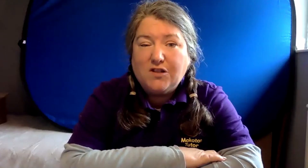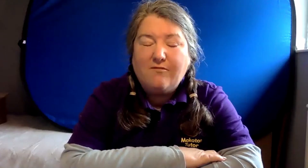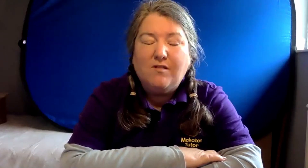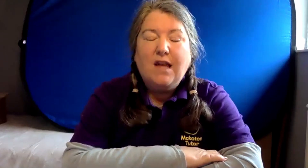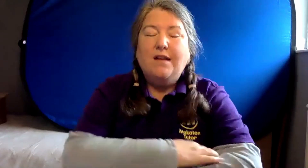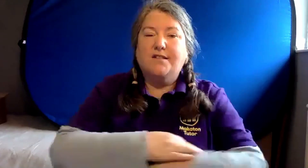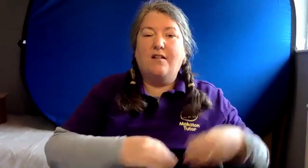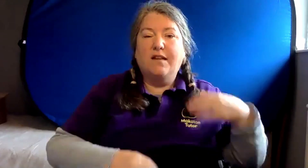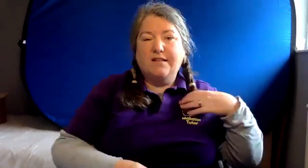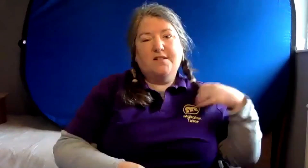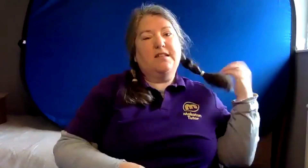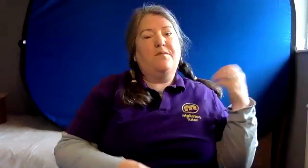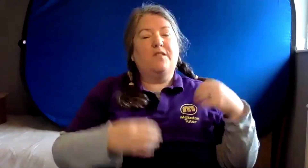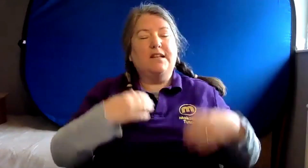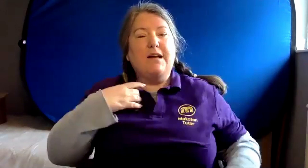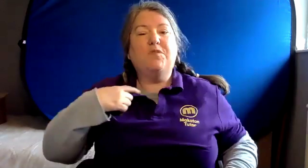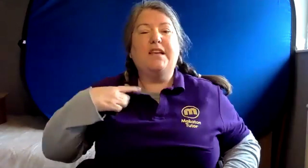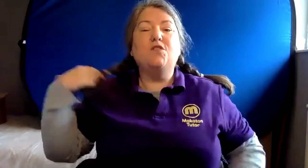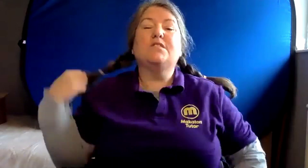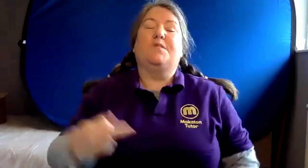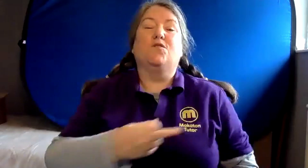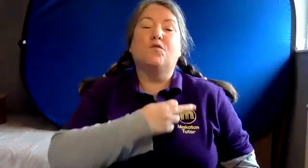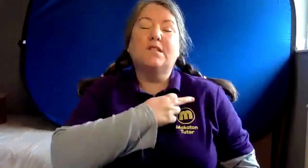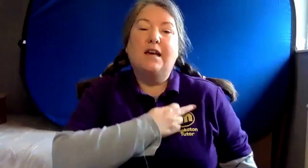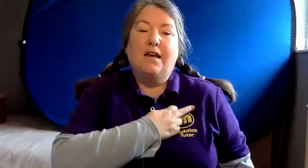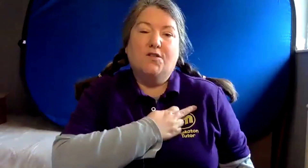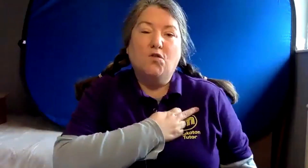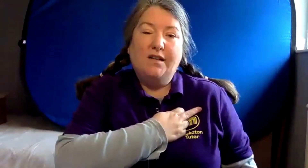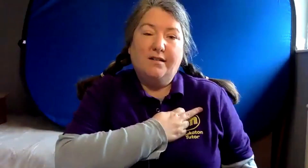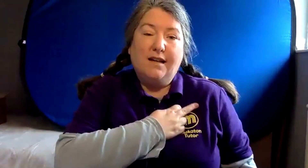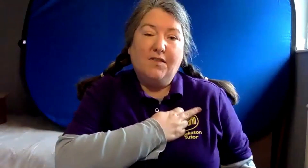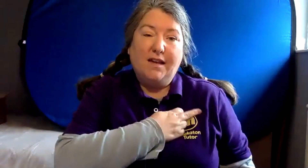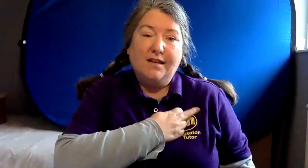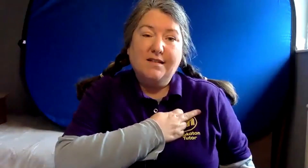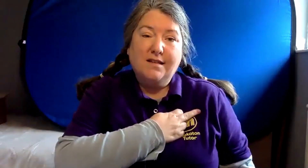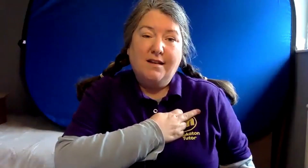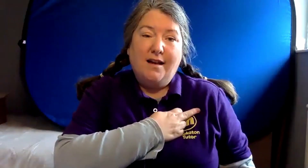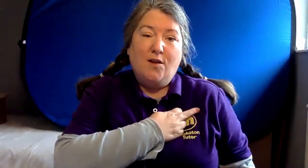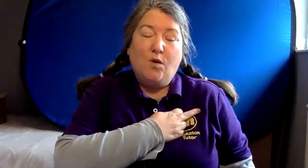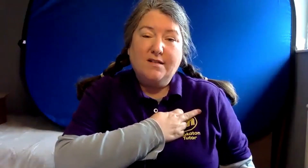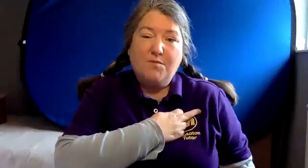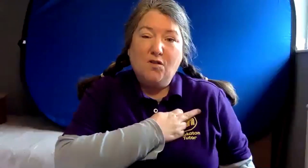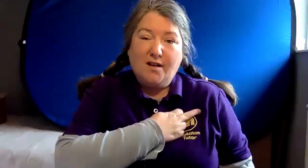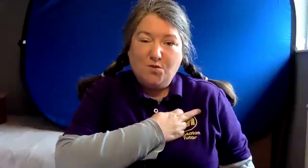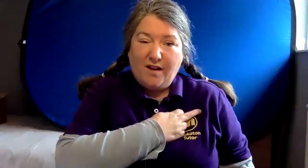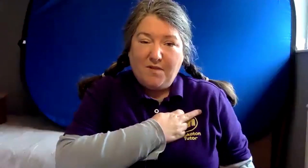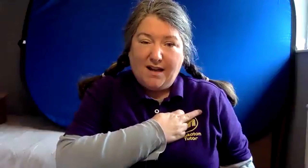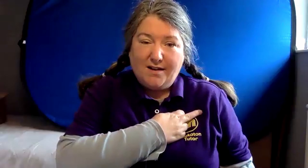general. So just to give you an example, it used to be taught toilet like this. And whilst I'm not going to wave my hand around